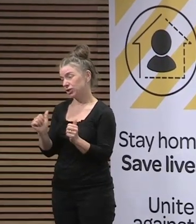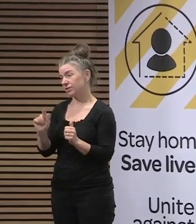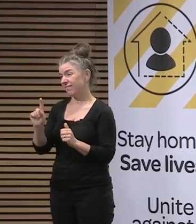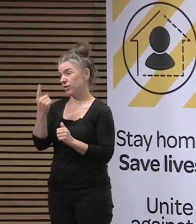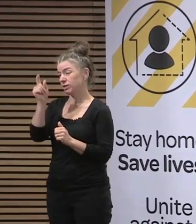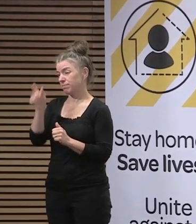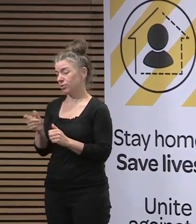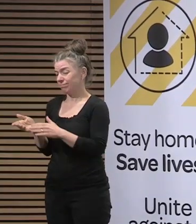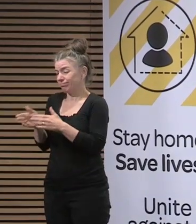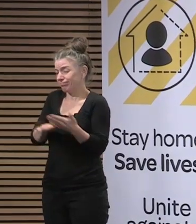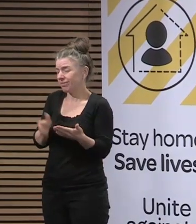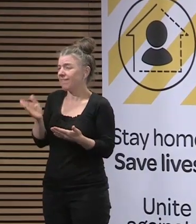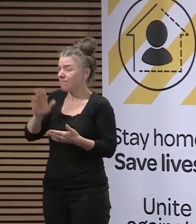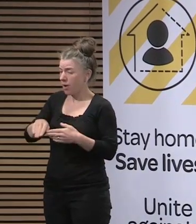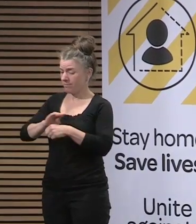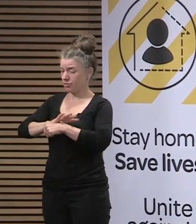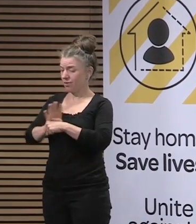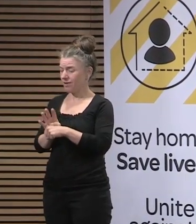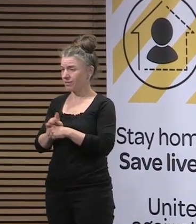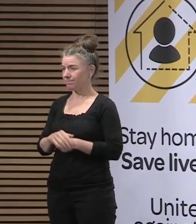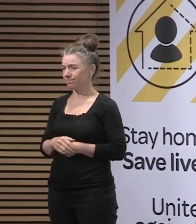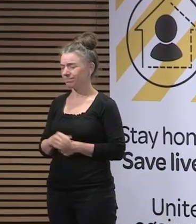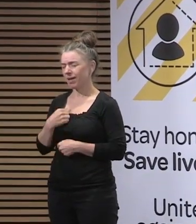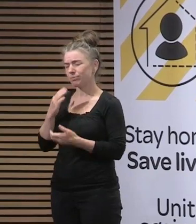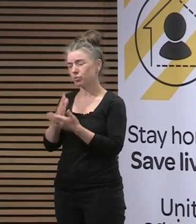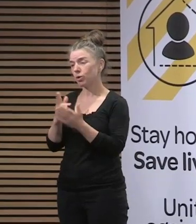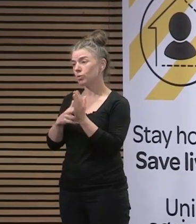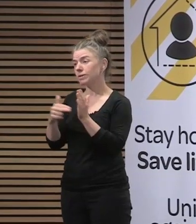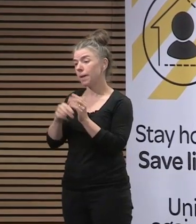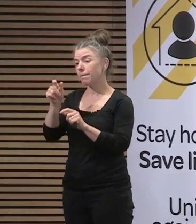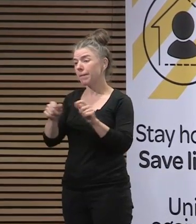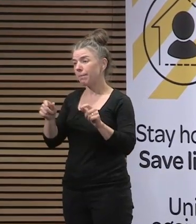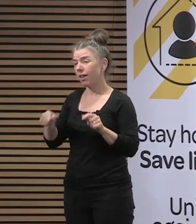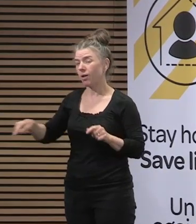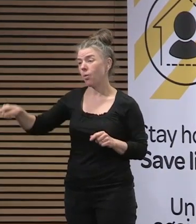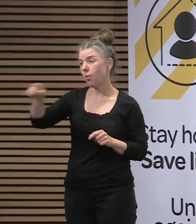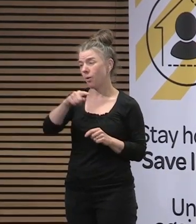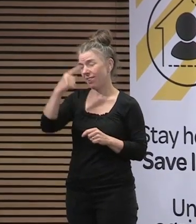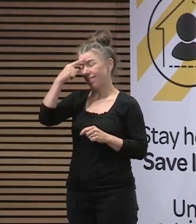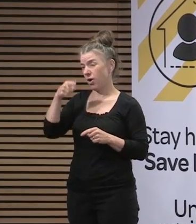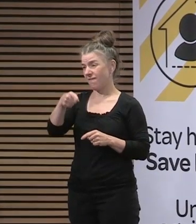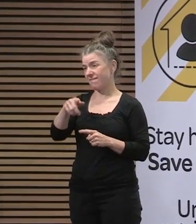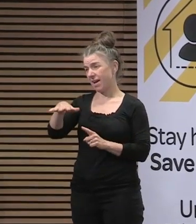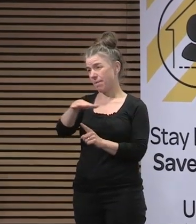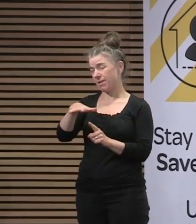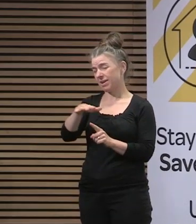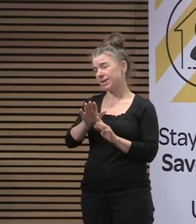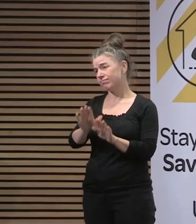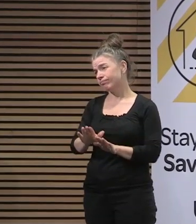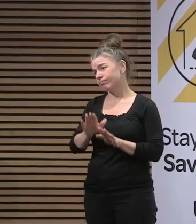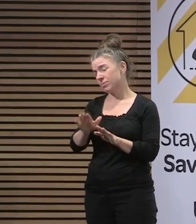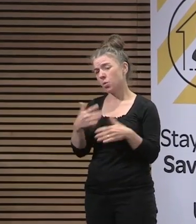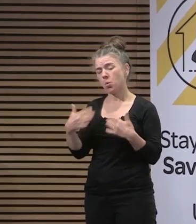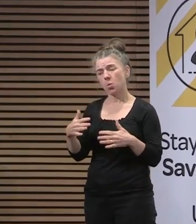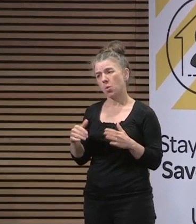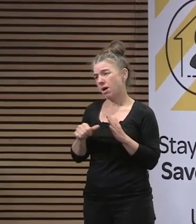from COVID-19. And I know the thoughts of everyone from around the country with the family of this person. This will be an enormously